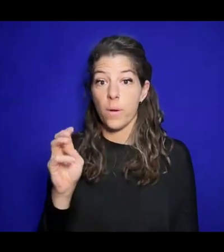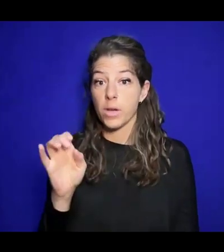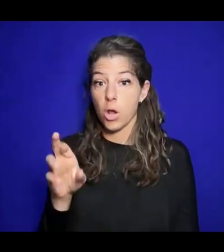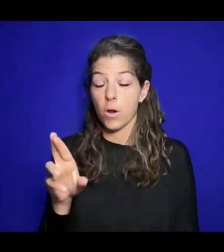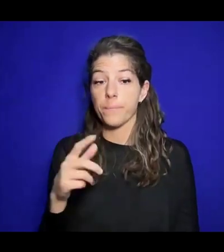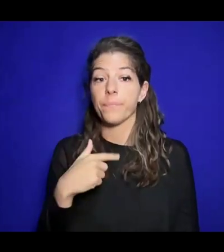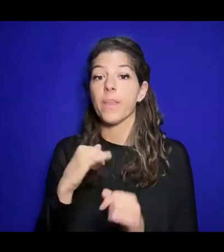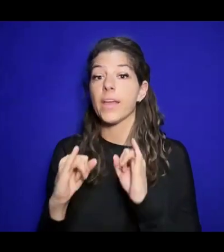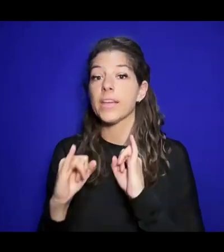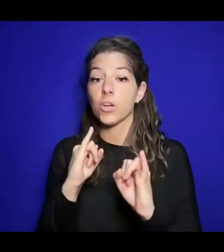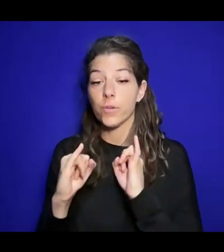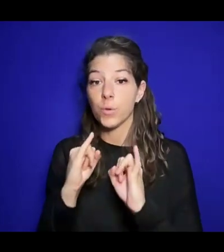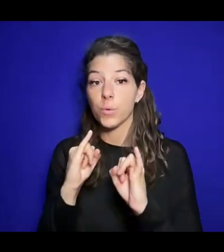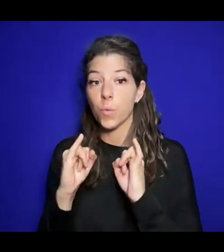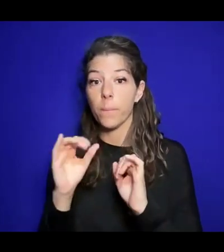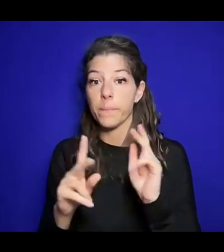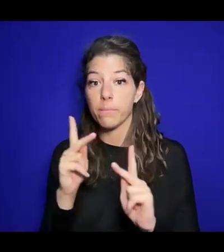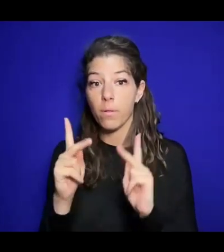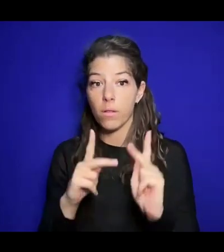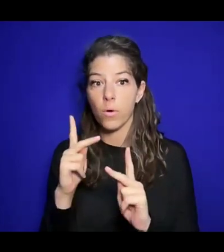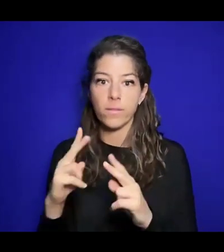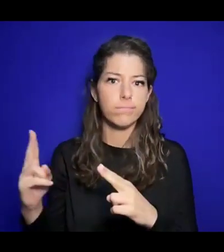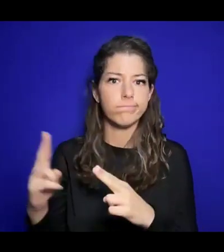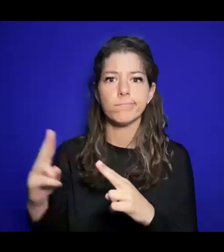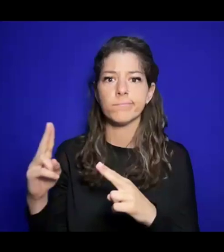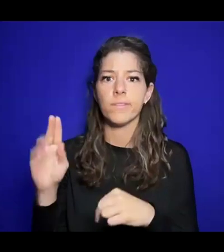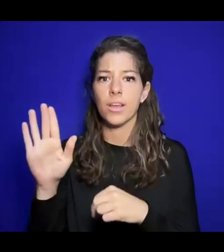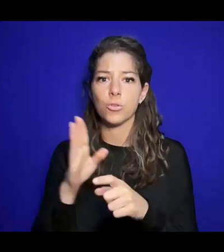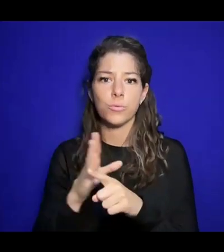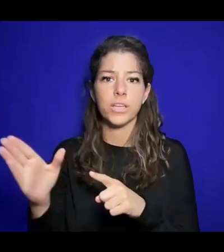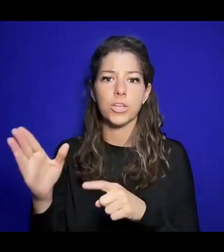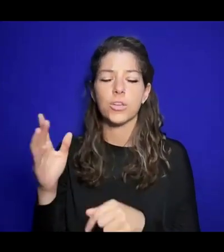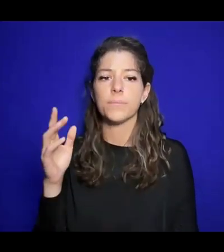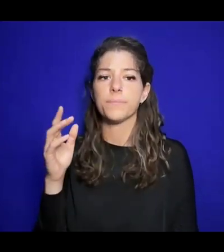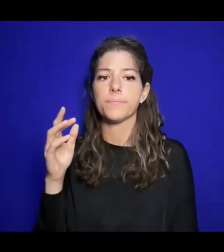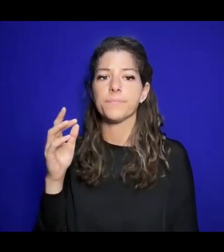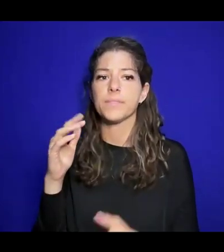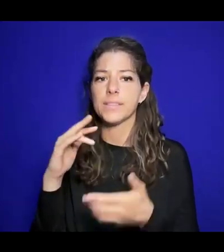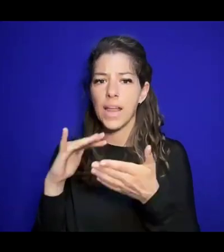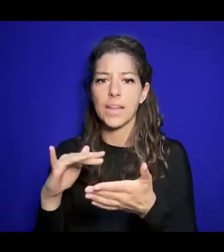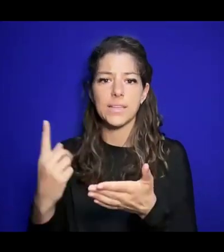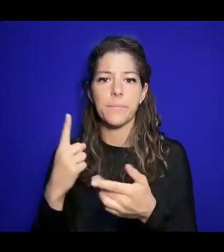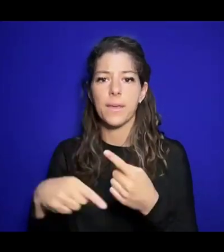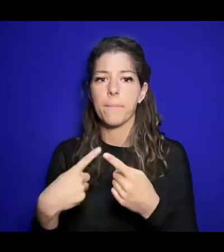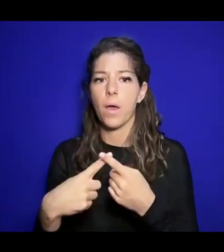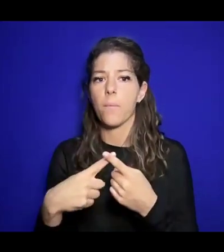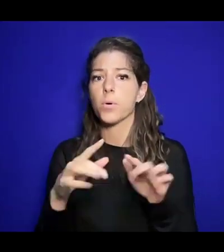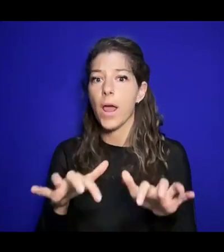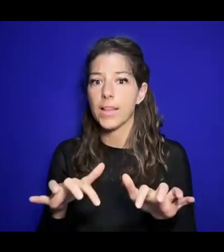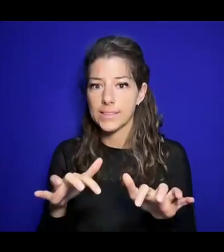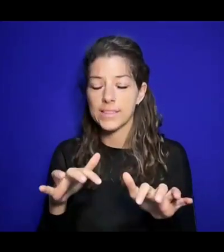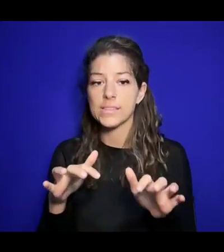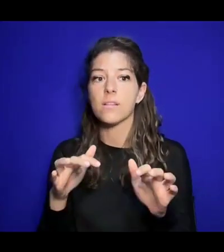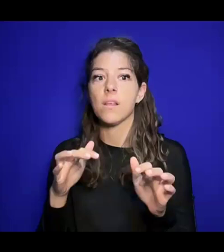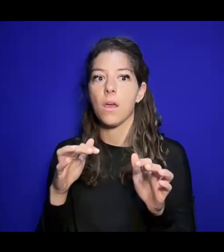I interview people who are at the top of their career in studying something about paralysis, and they go